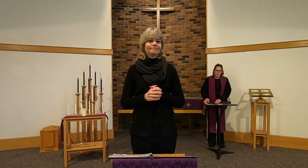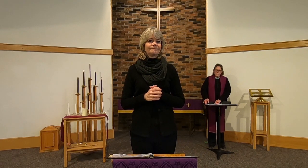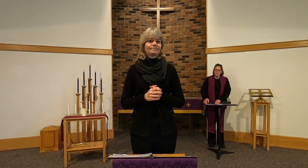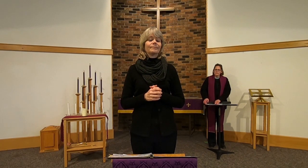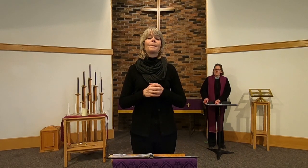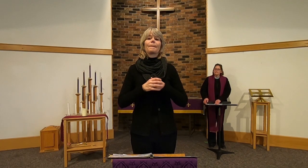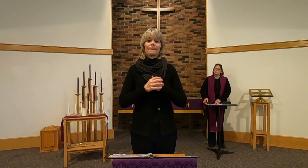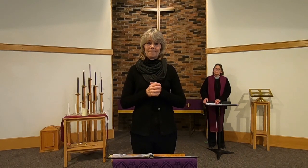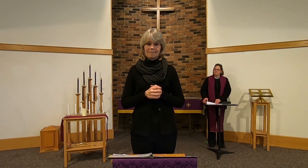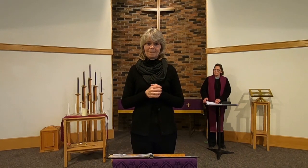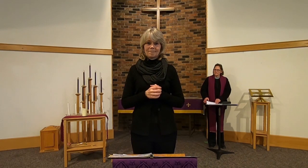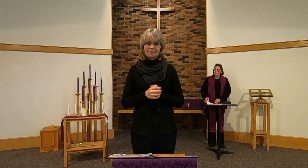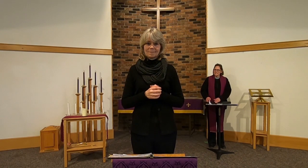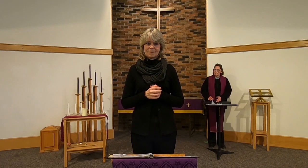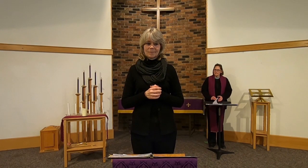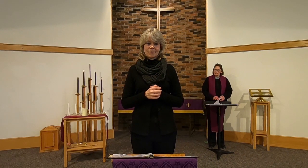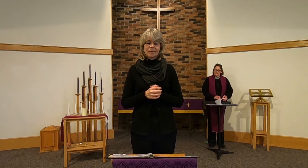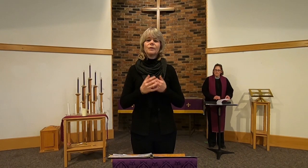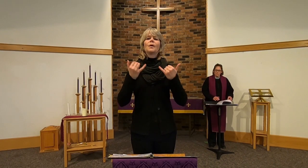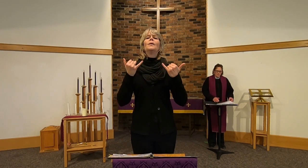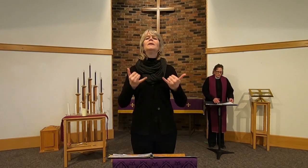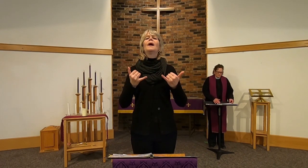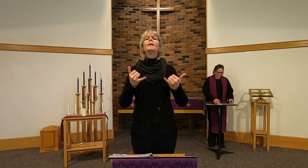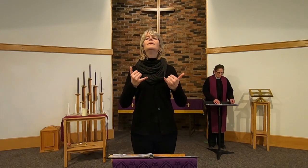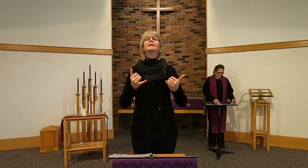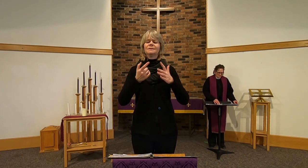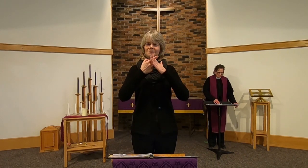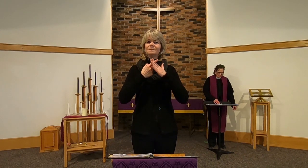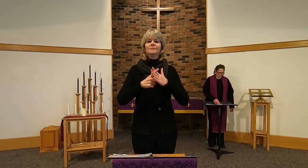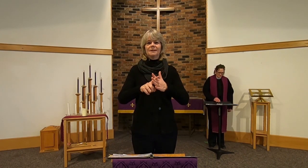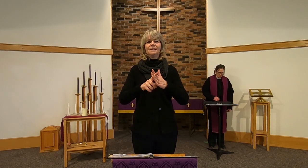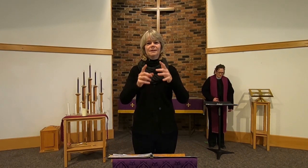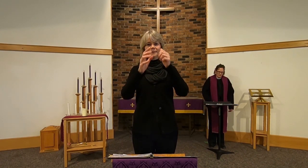So with that, let us enter into worship.